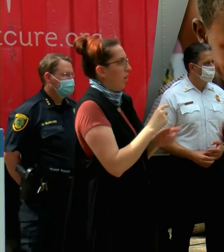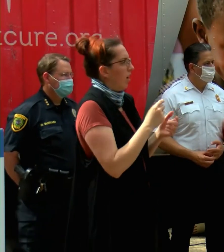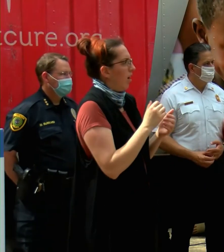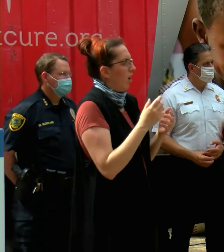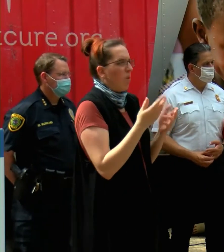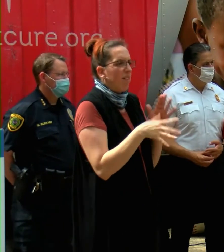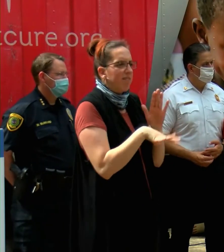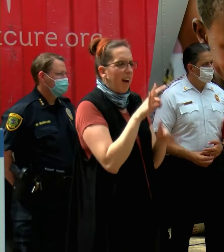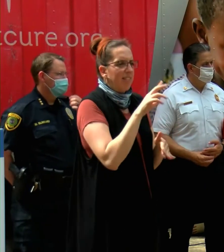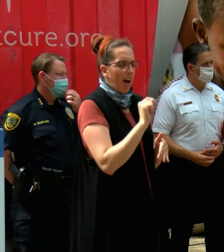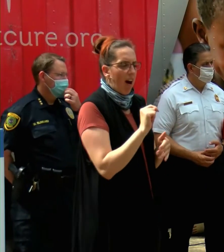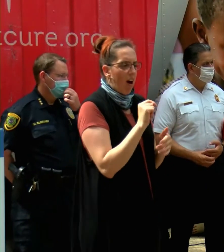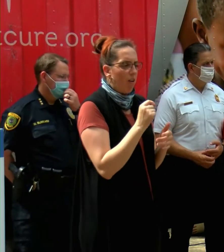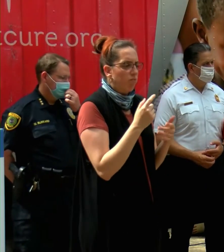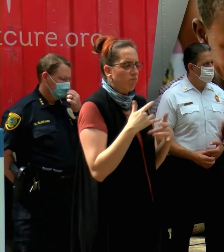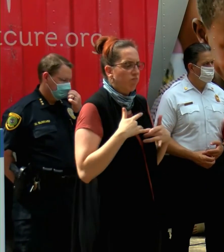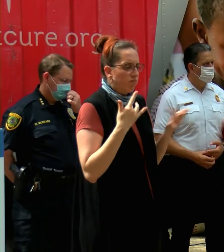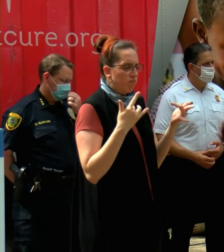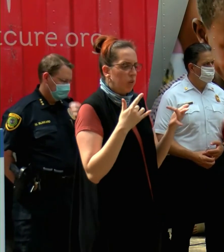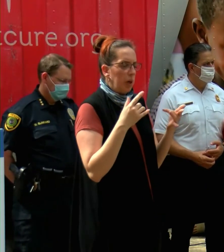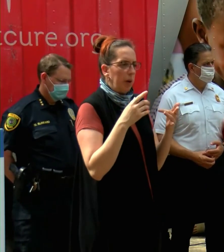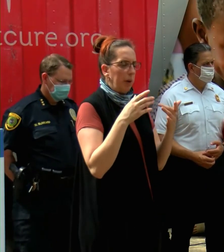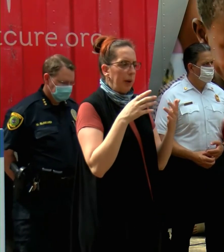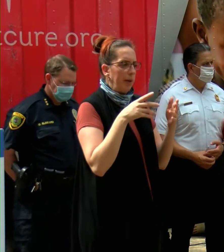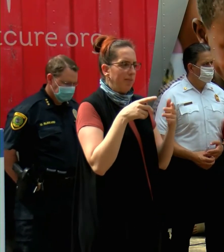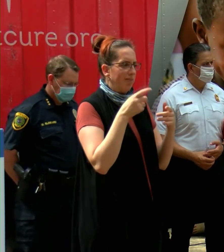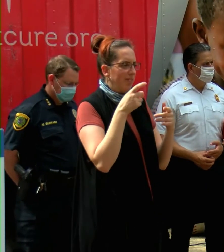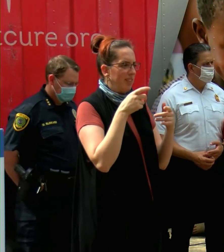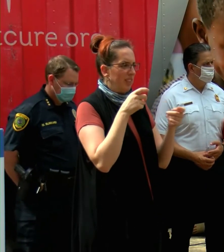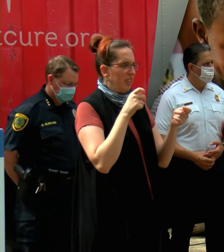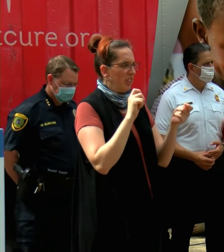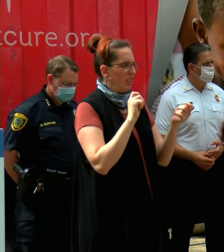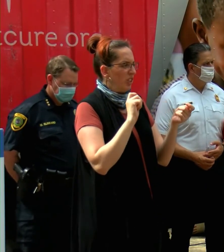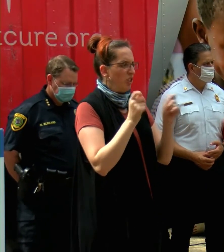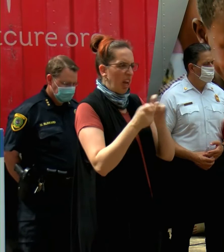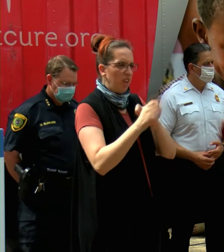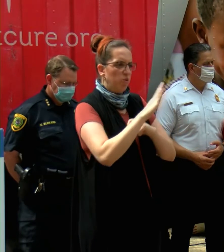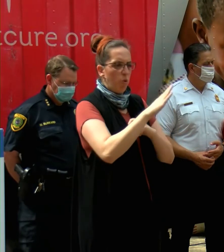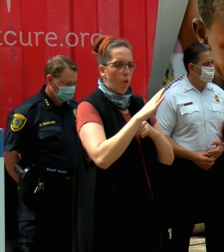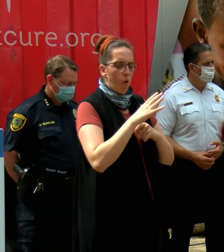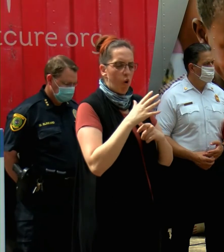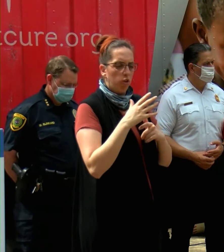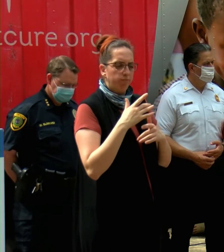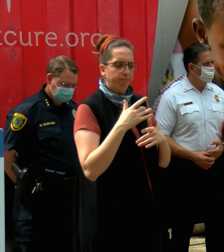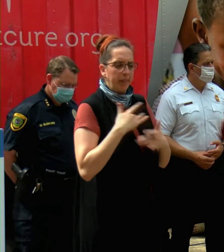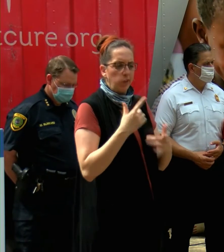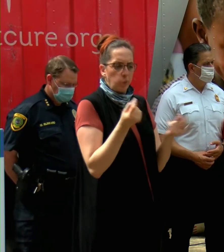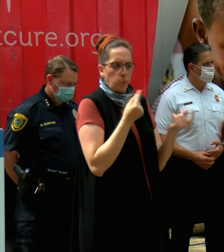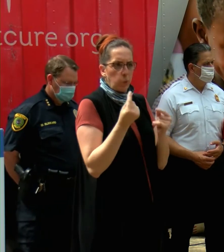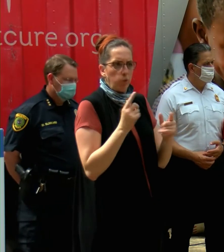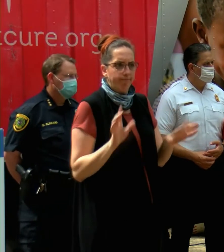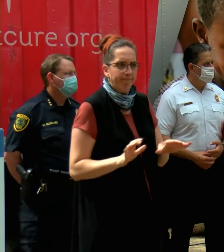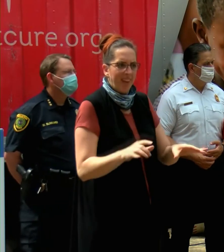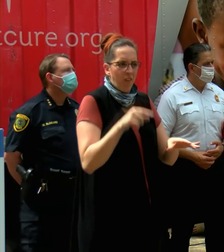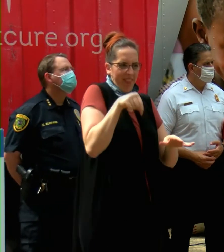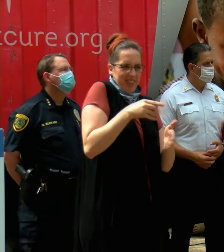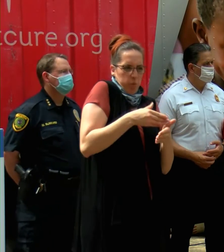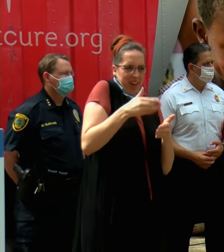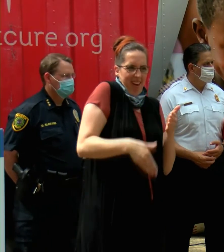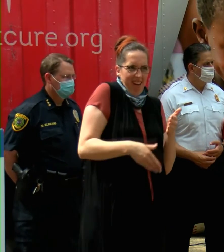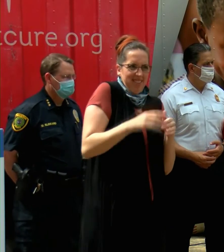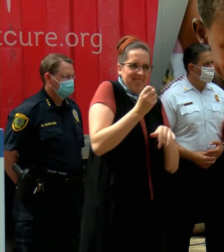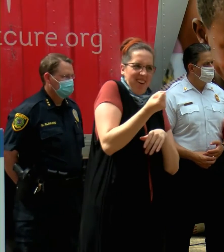from you personally, do you plan to change your manner of behavior moving forward in terms of this weekend